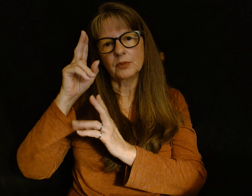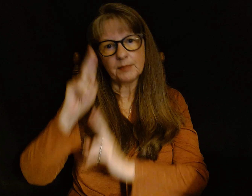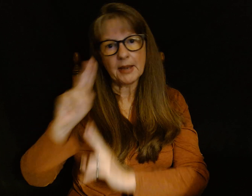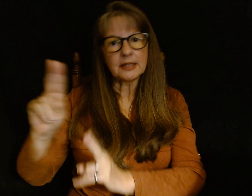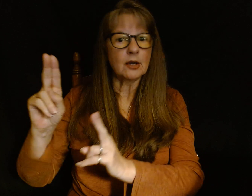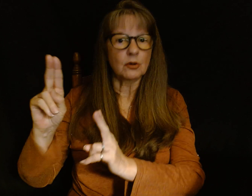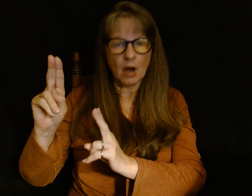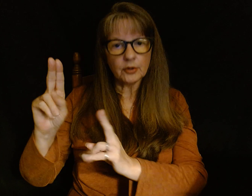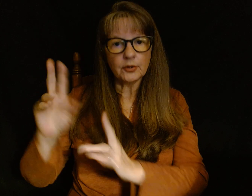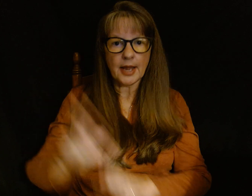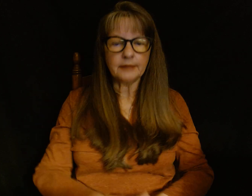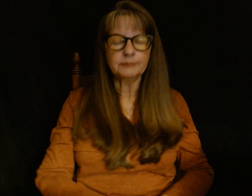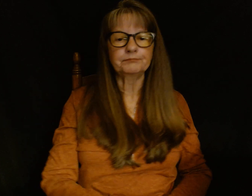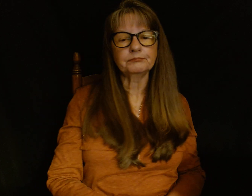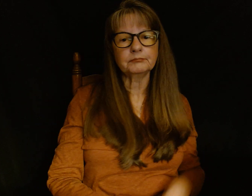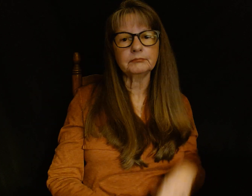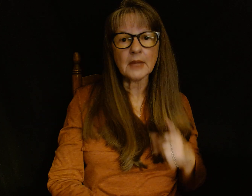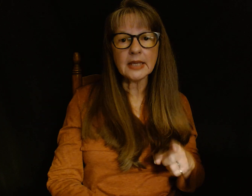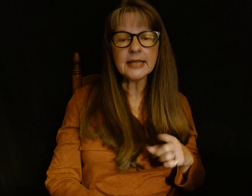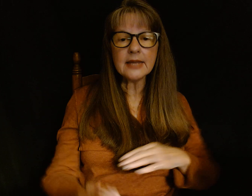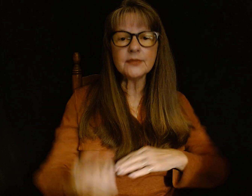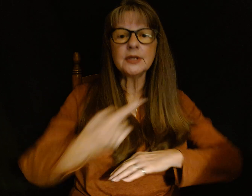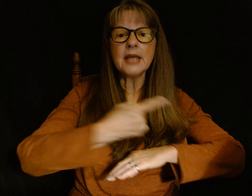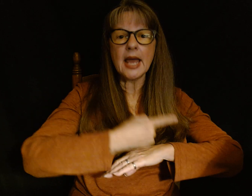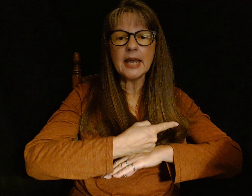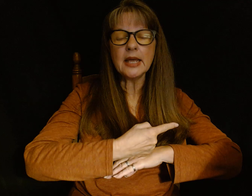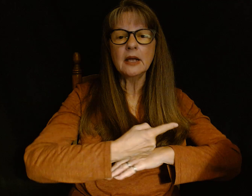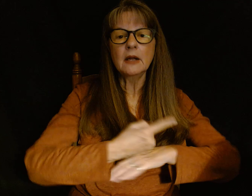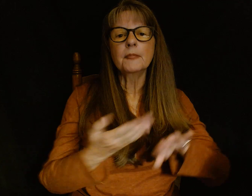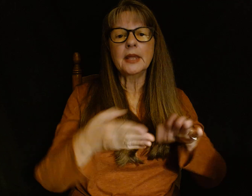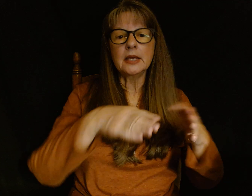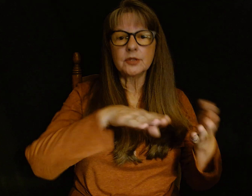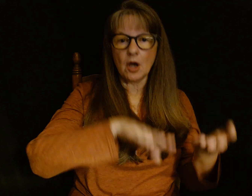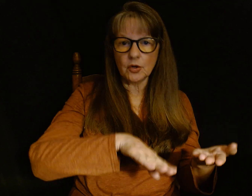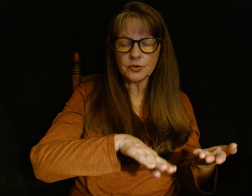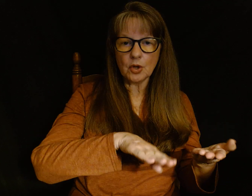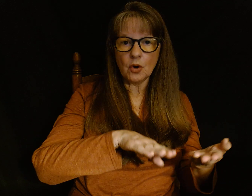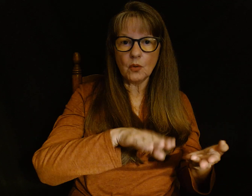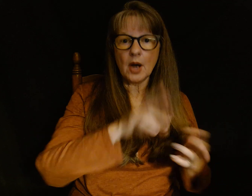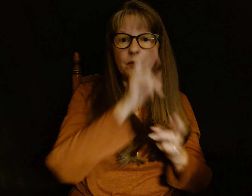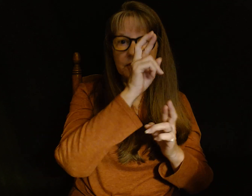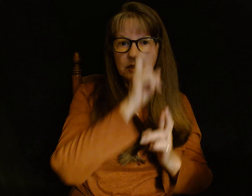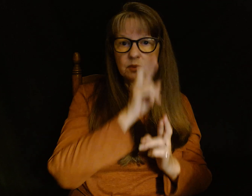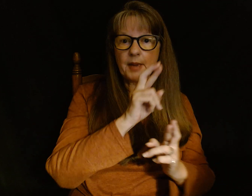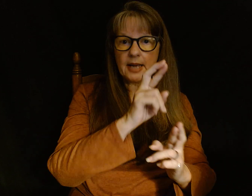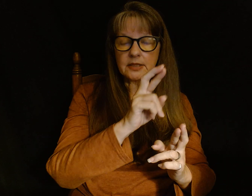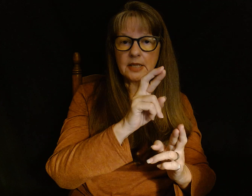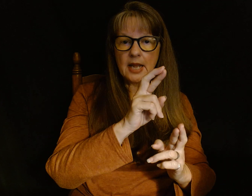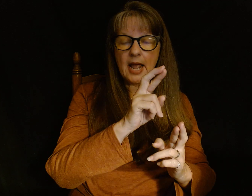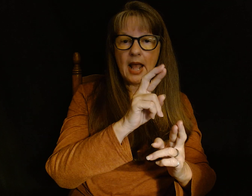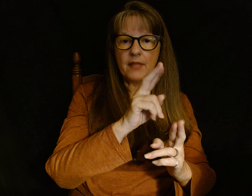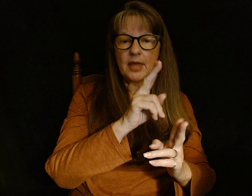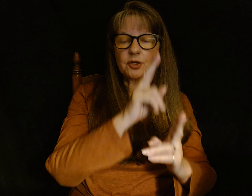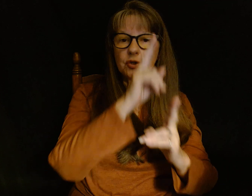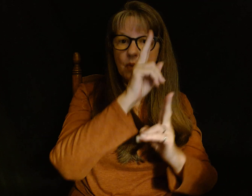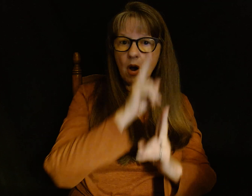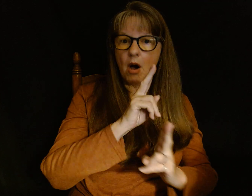respect day or honor day. Day of the Dead is also a respect and that you